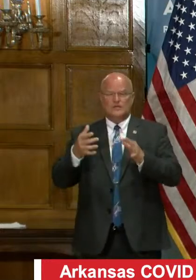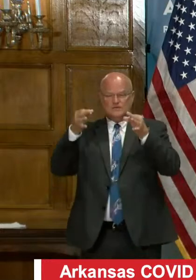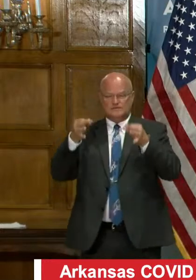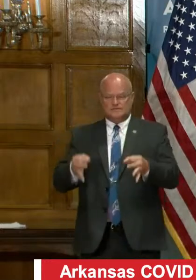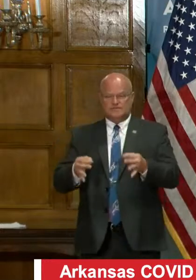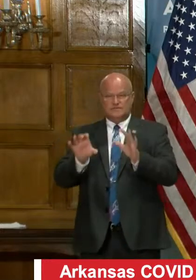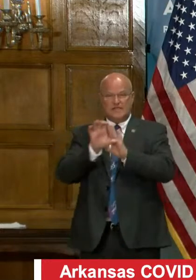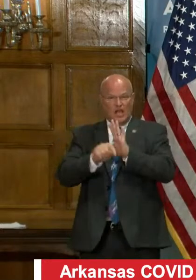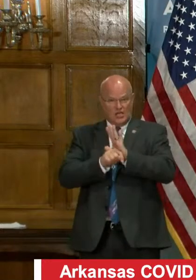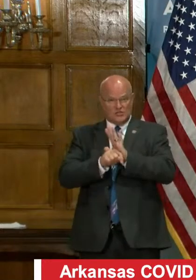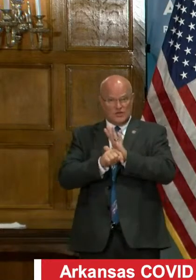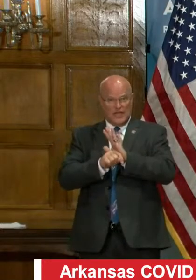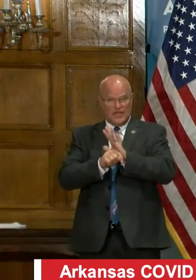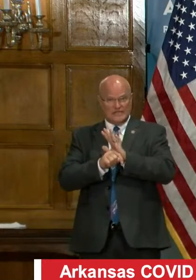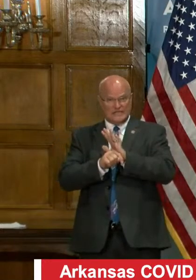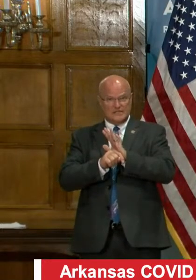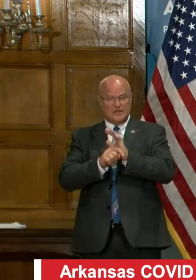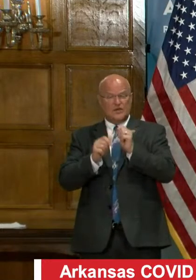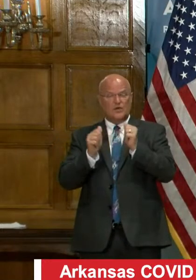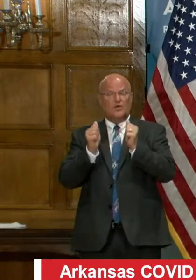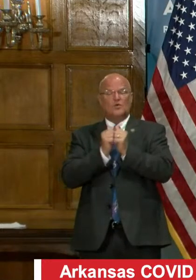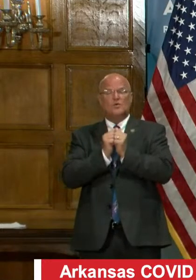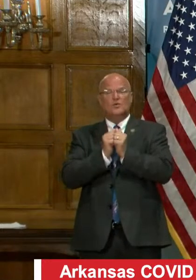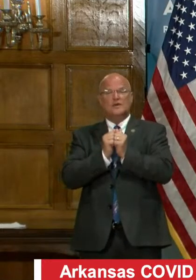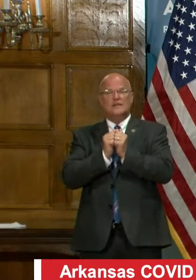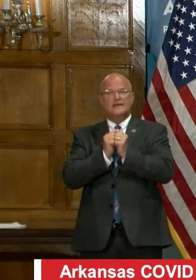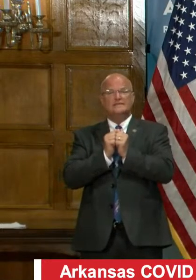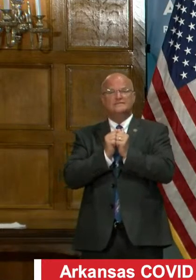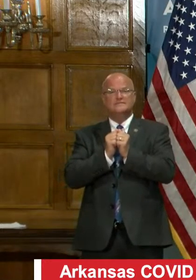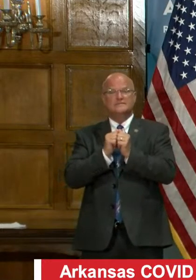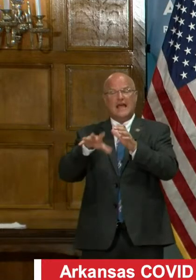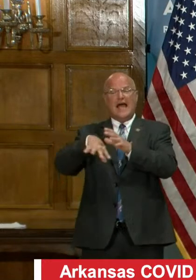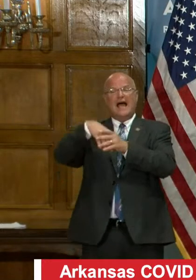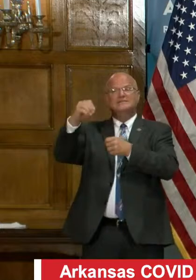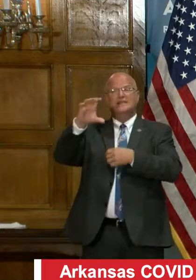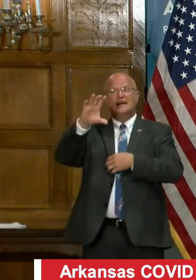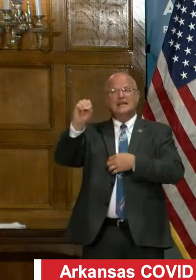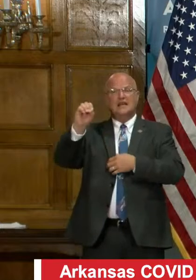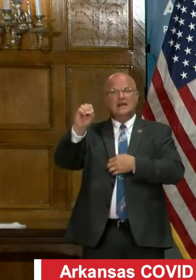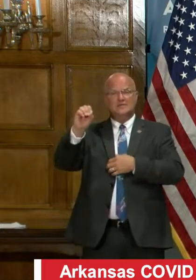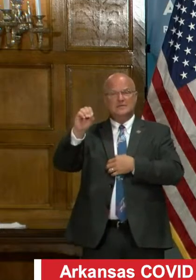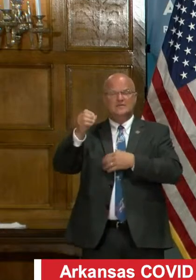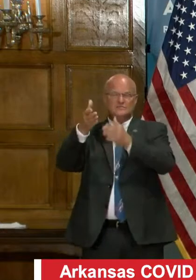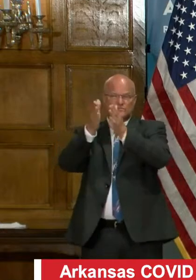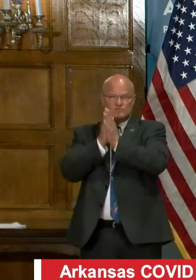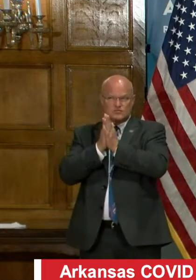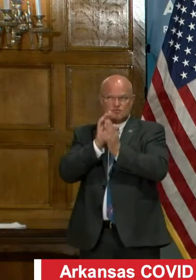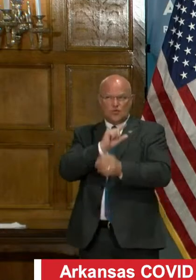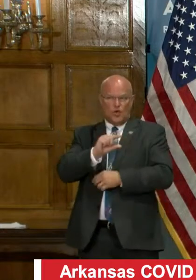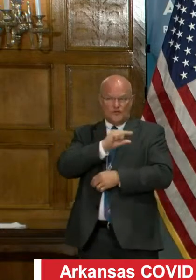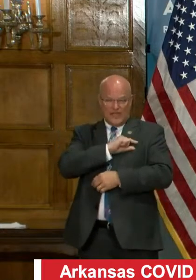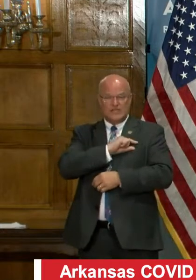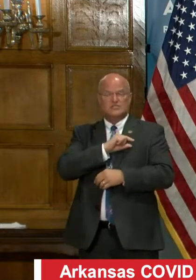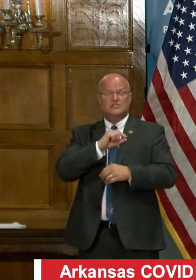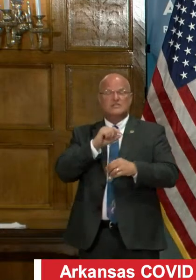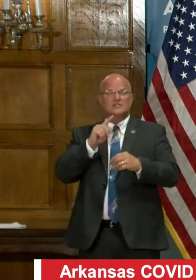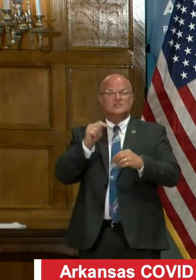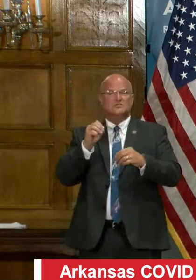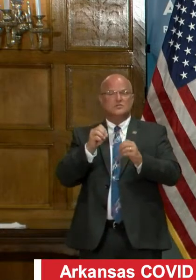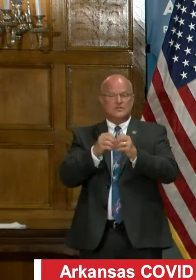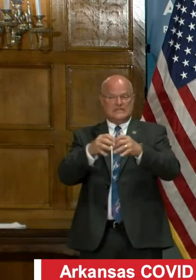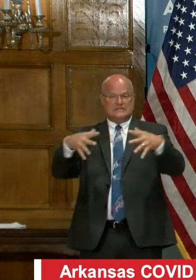a contract with a outside company. We put out the request for qualifications